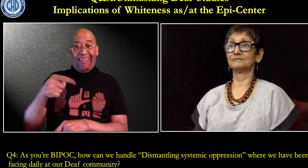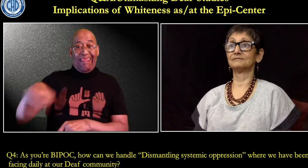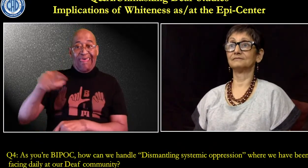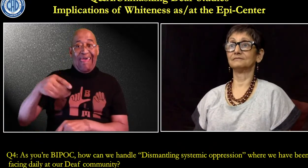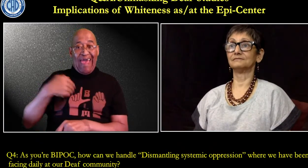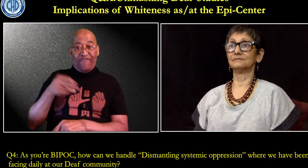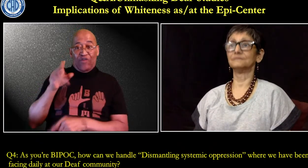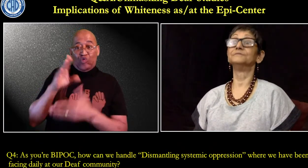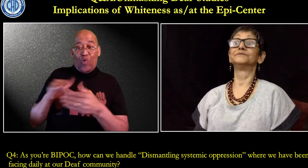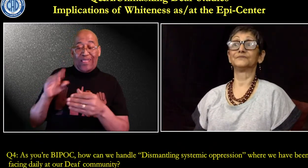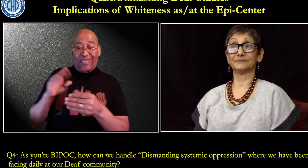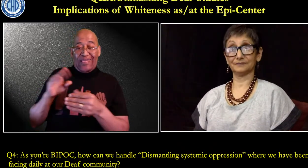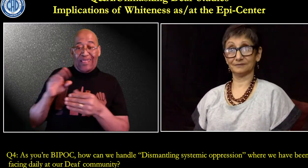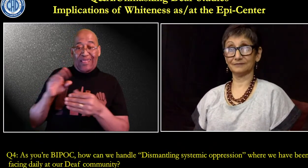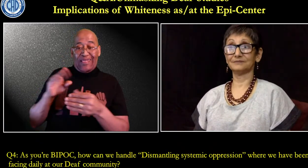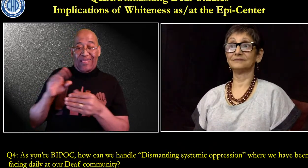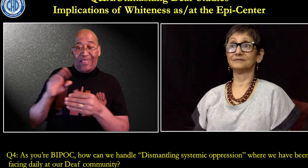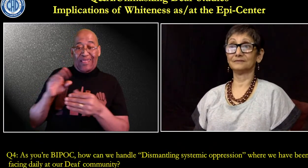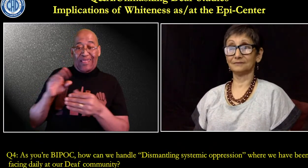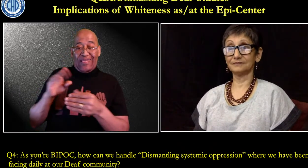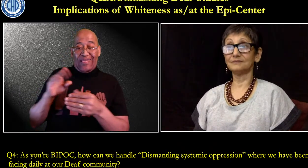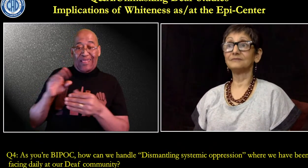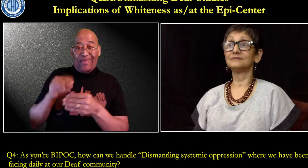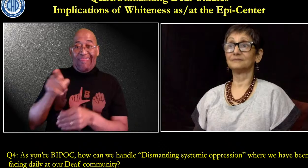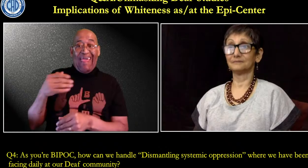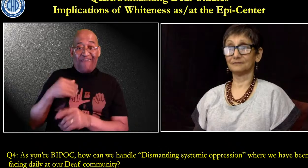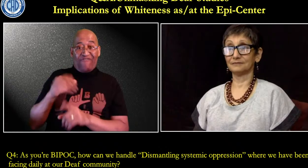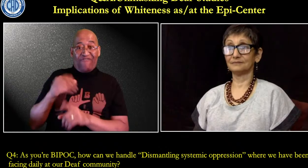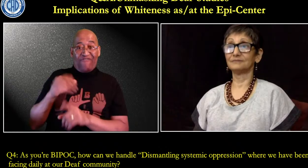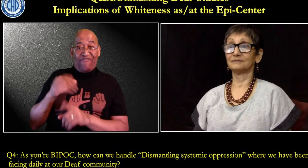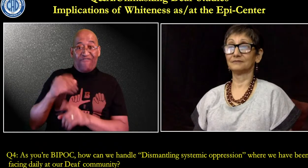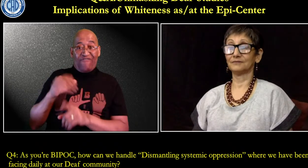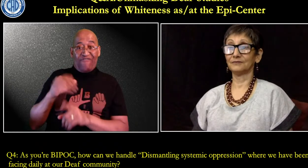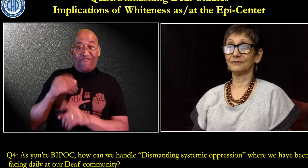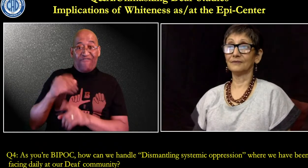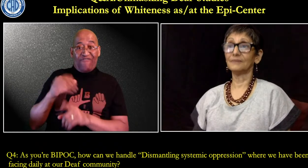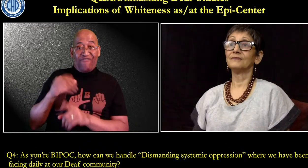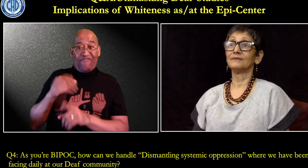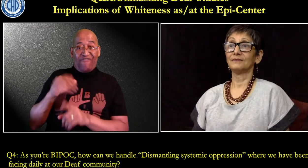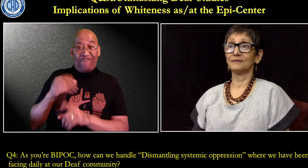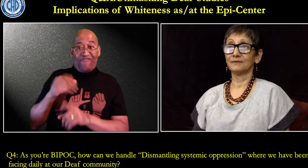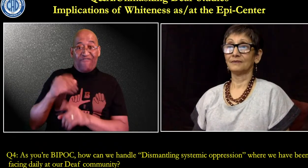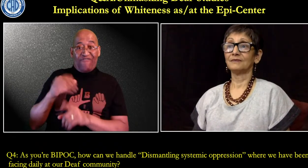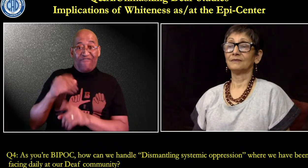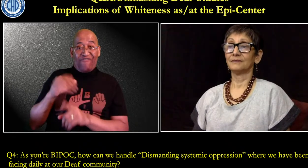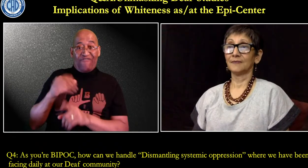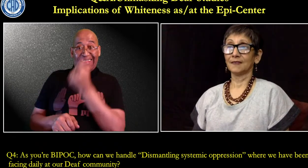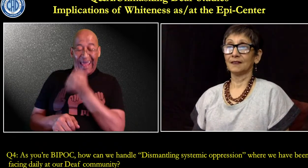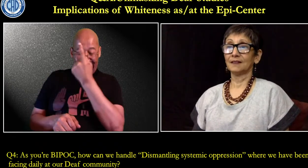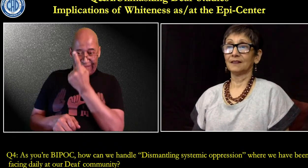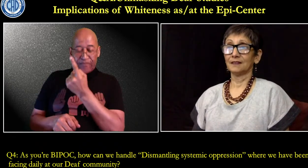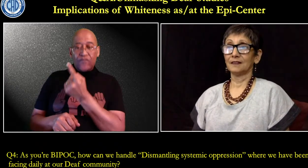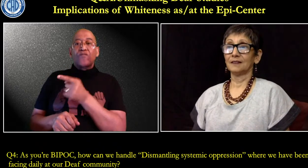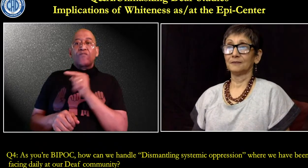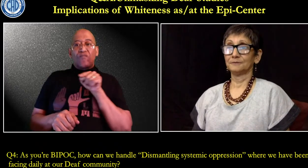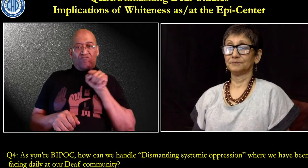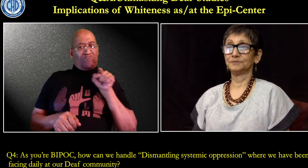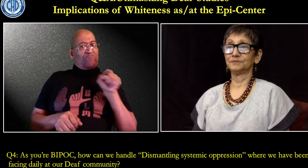and then their textbooks with the history there and have stories related to that history,